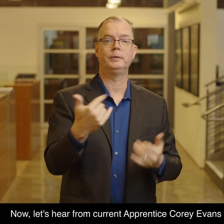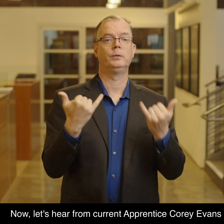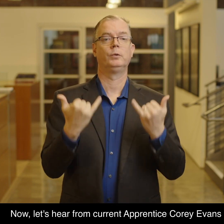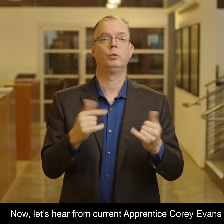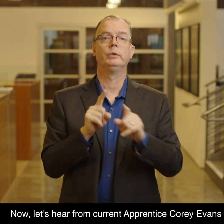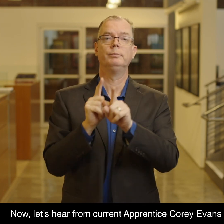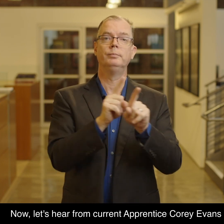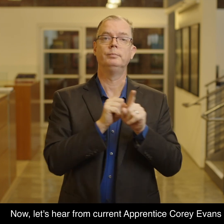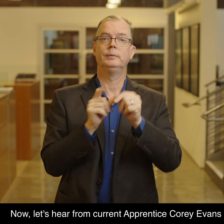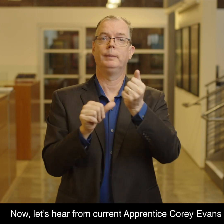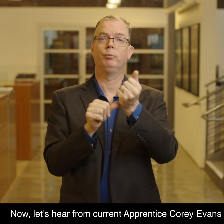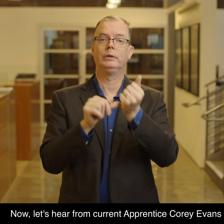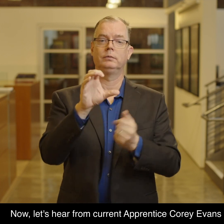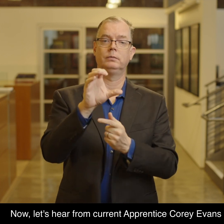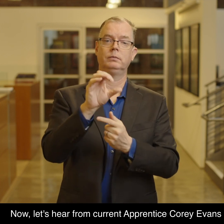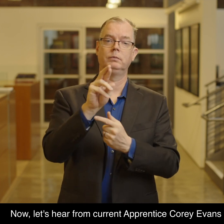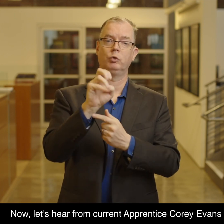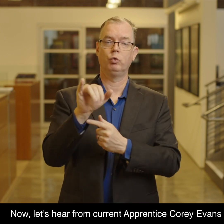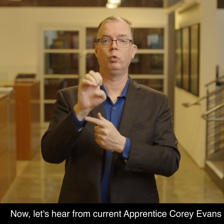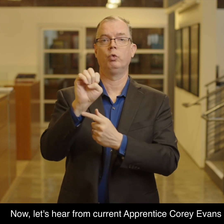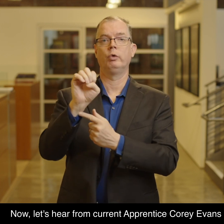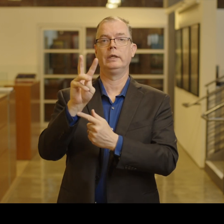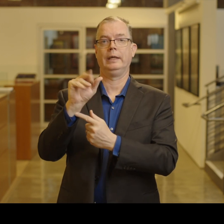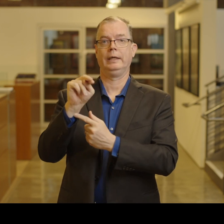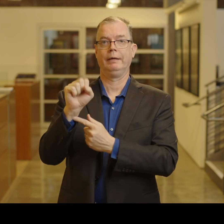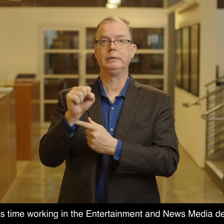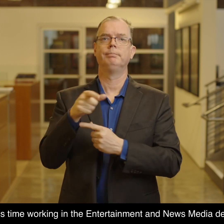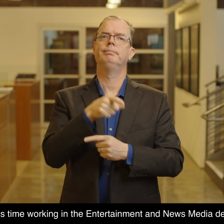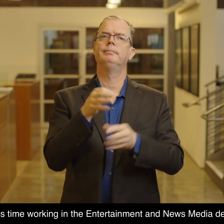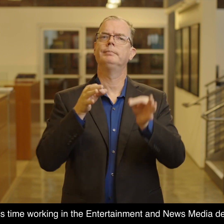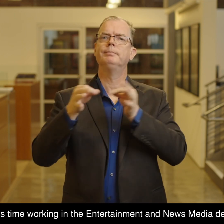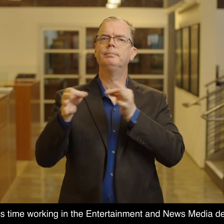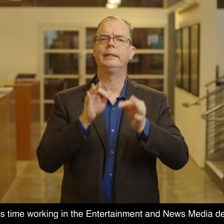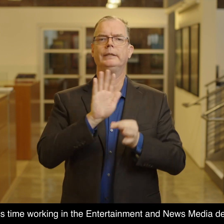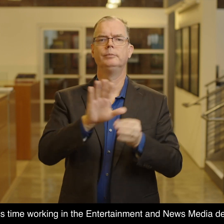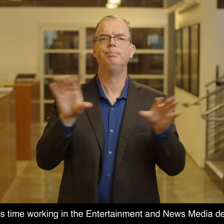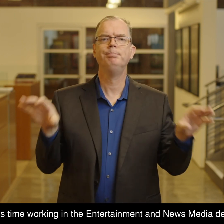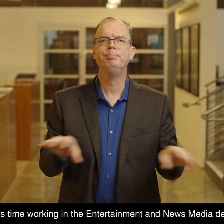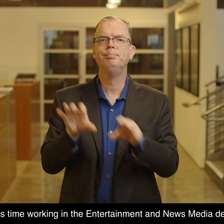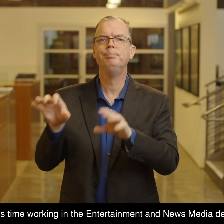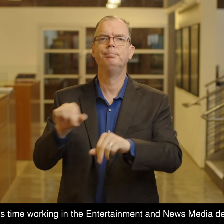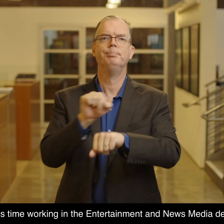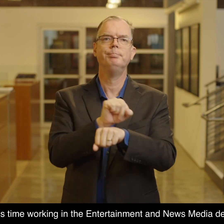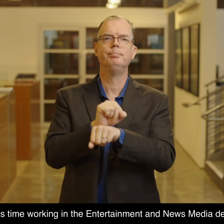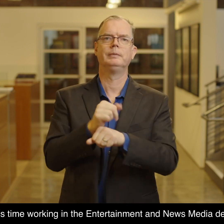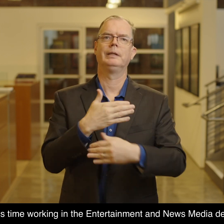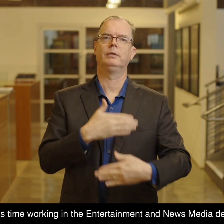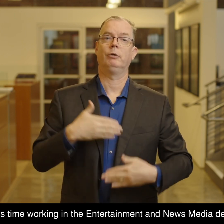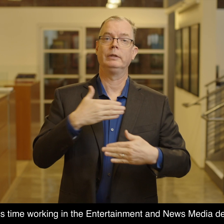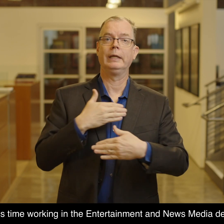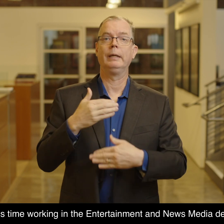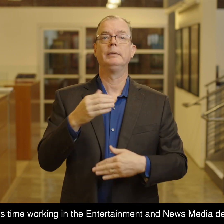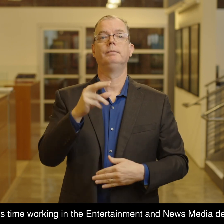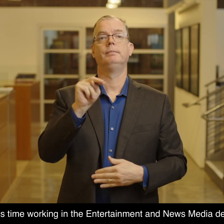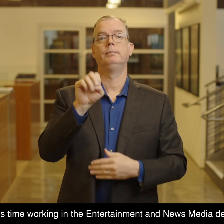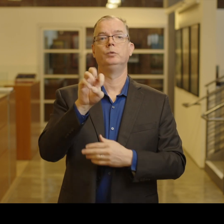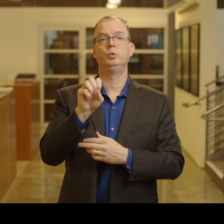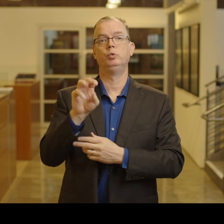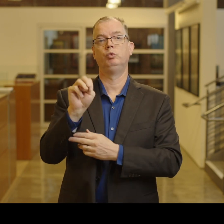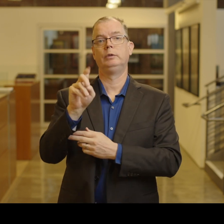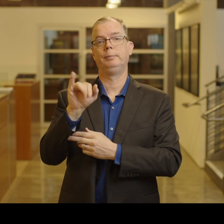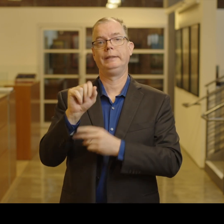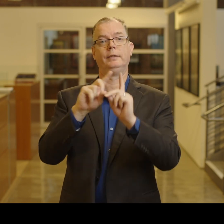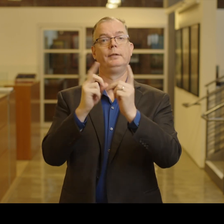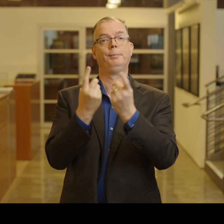Now let's hear from current apprentice Corey Evans about his time working in the entertainment and news media